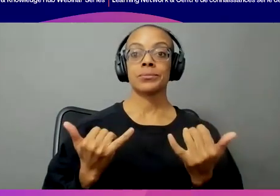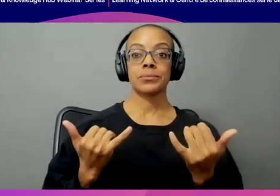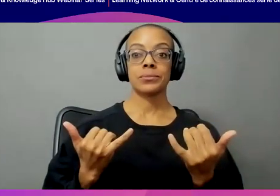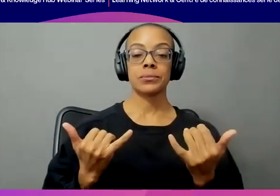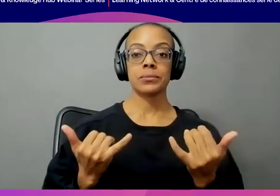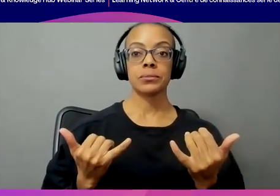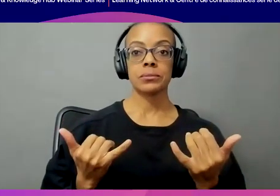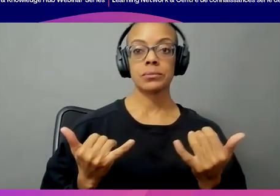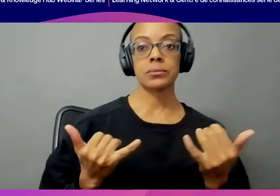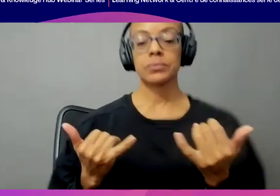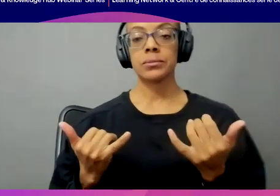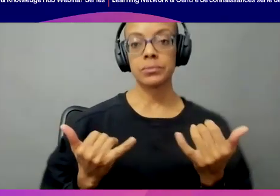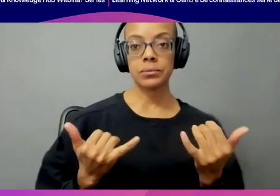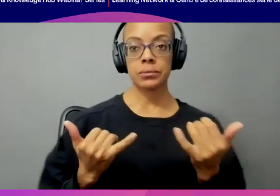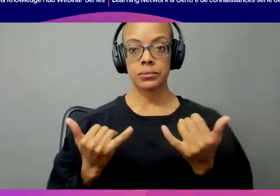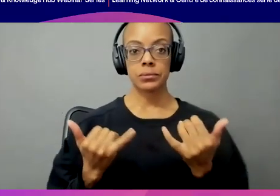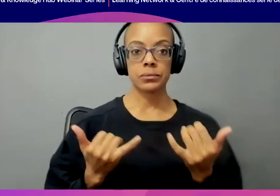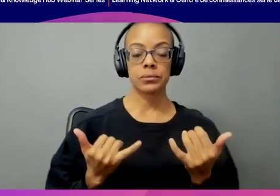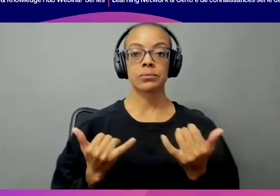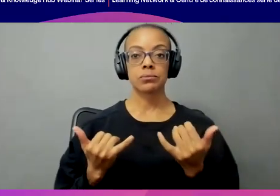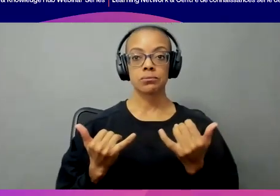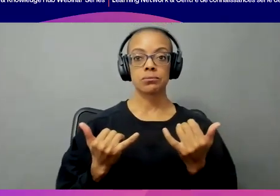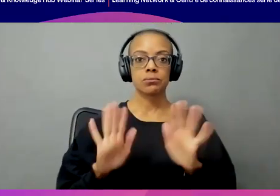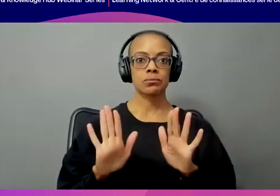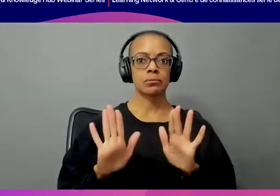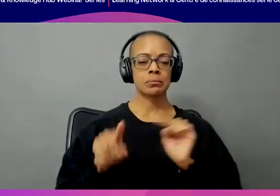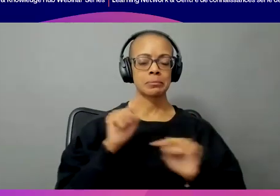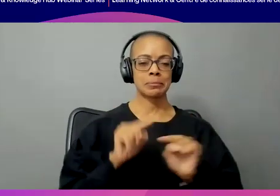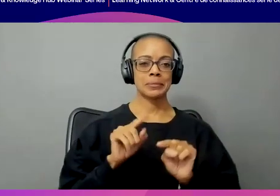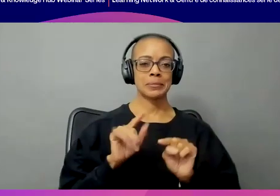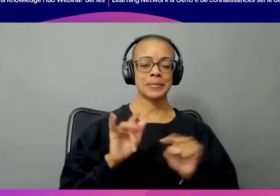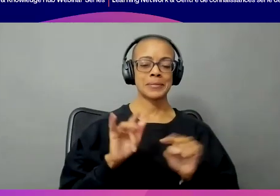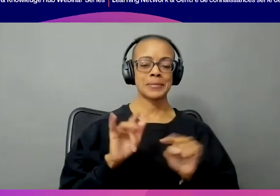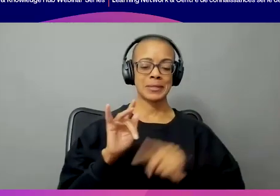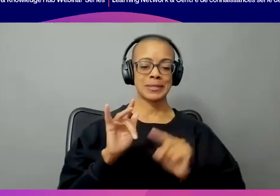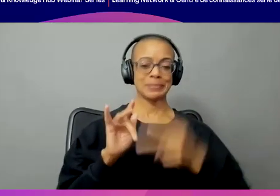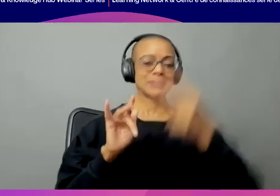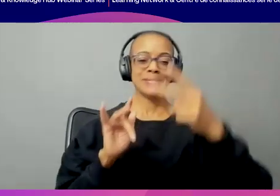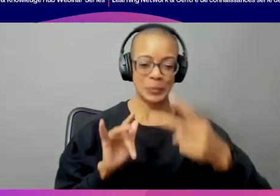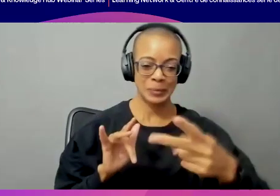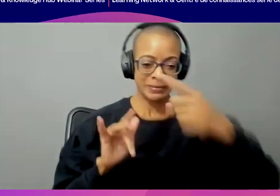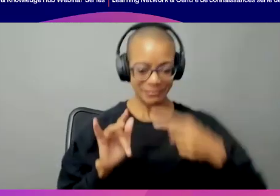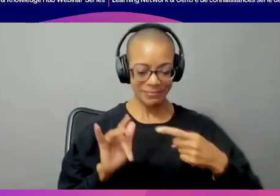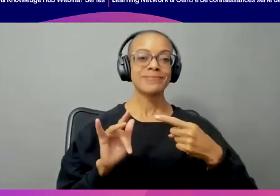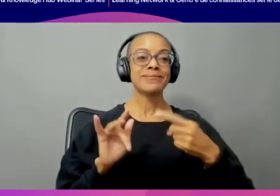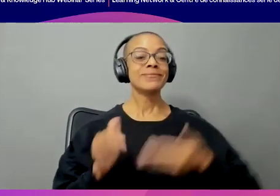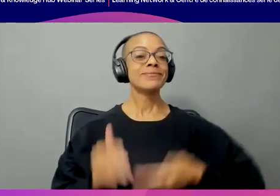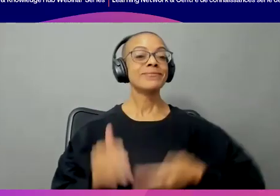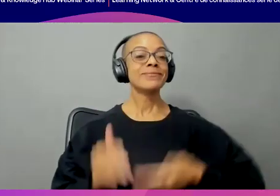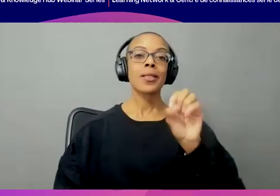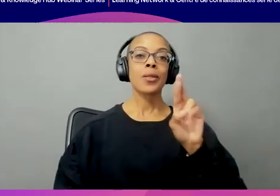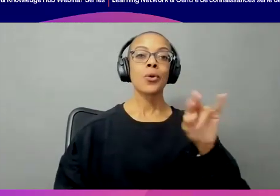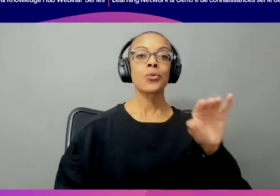to move to sorry, I did two at once. Sorry, Lorraine. I'd like to invite Lorraine to talk a little bit